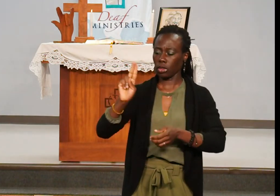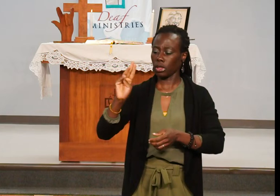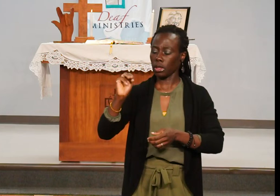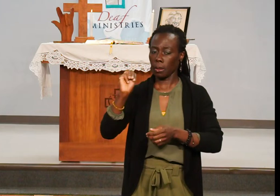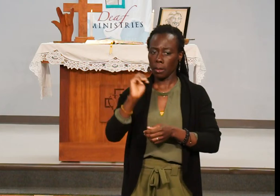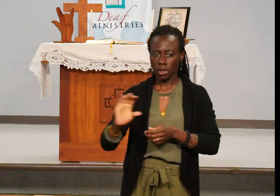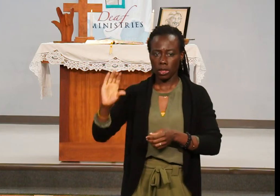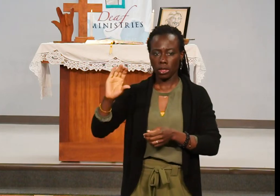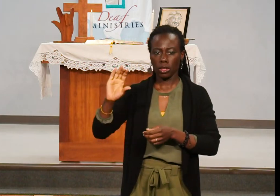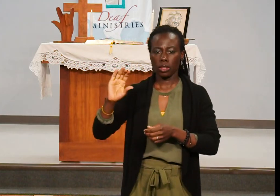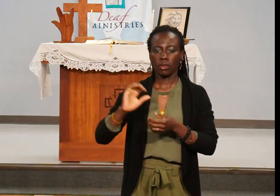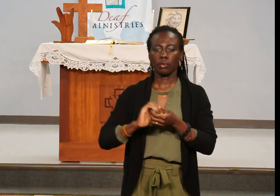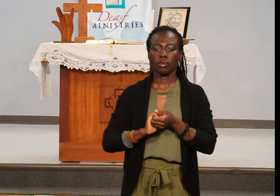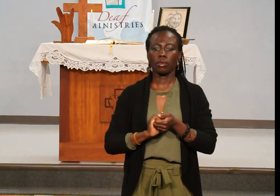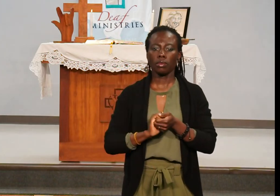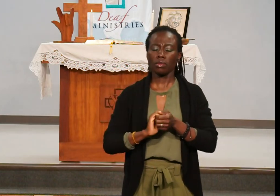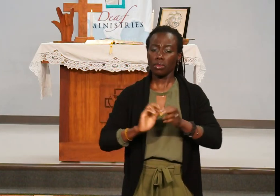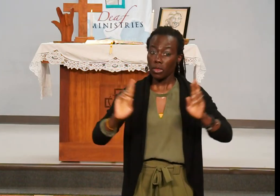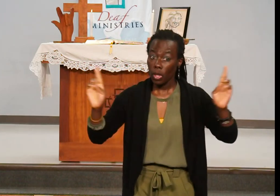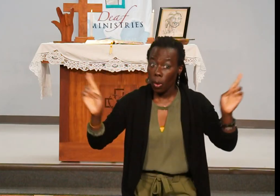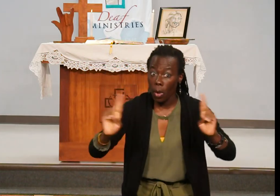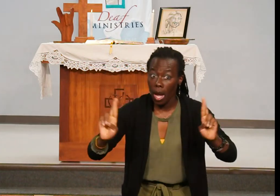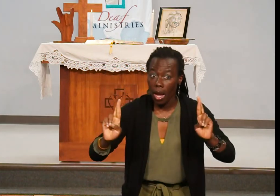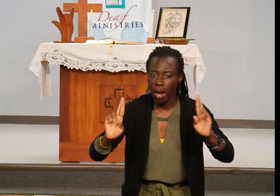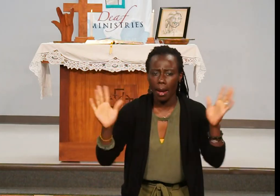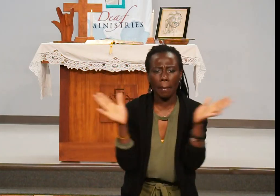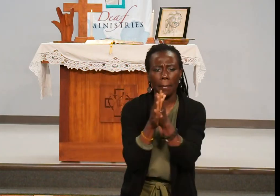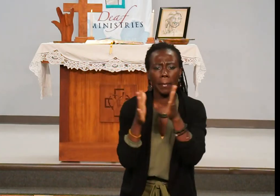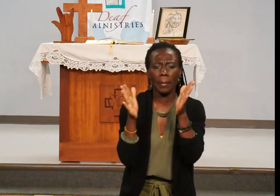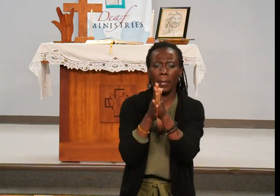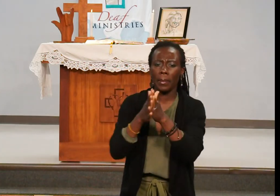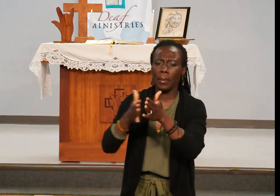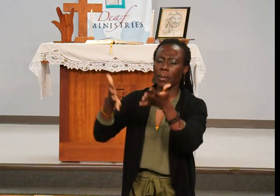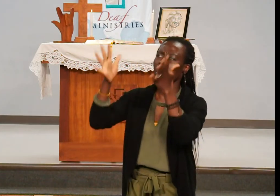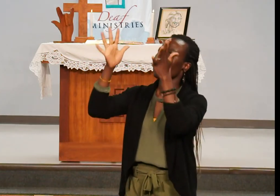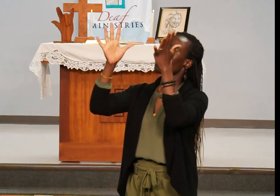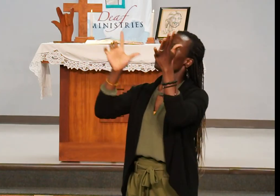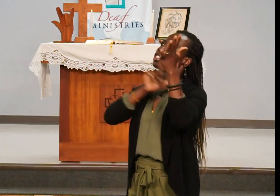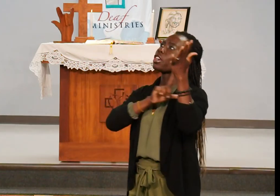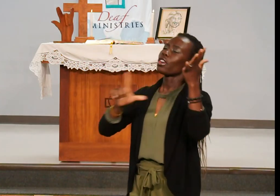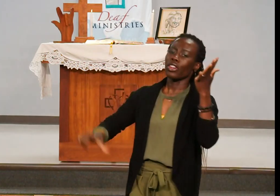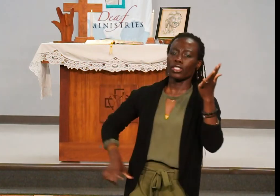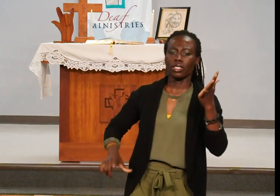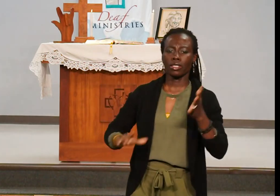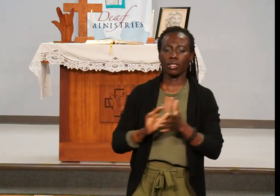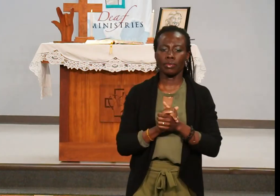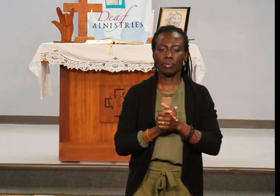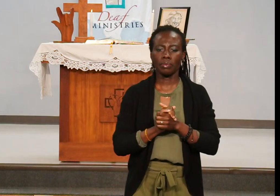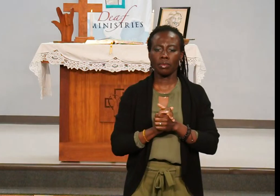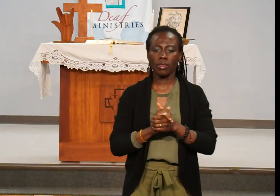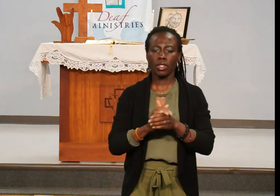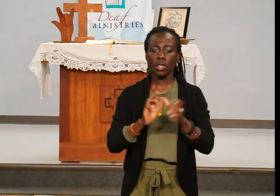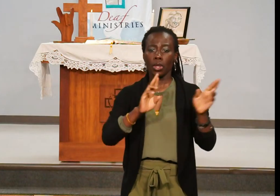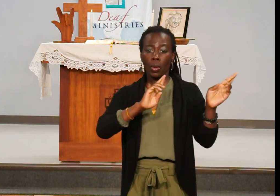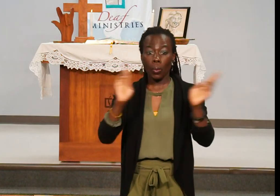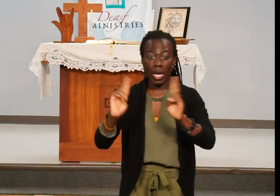We are a ministry of Lover's Lane. I hope that you are ready to praise the Lord with us this